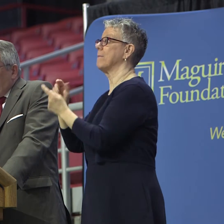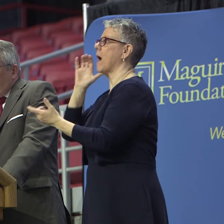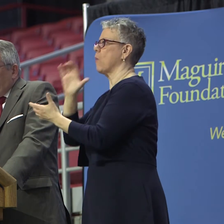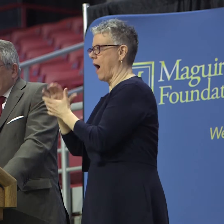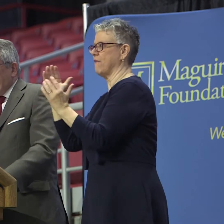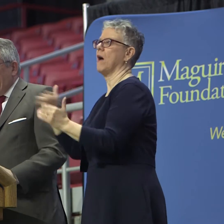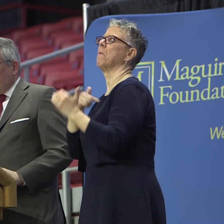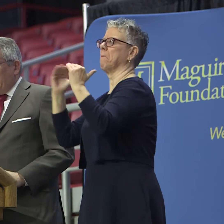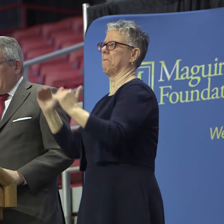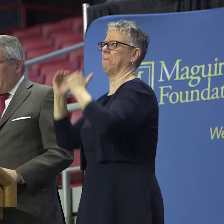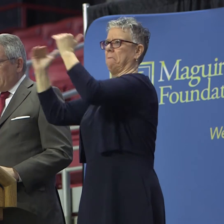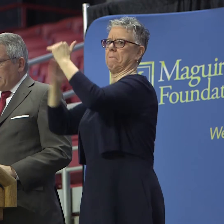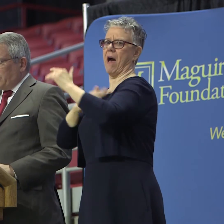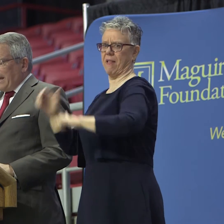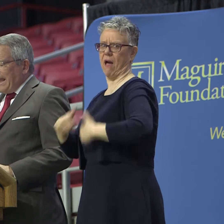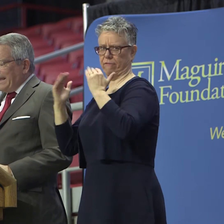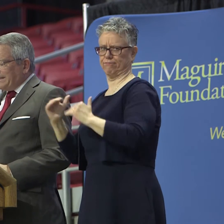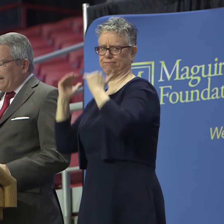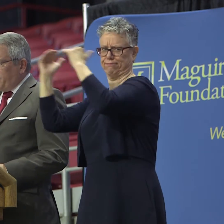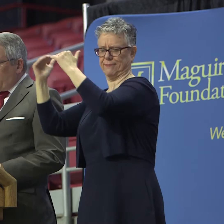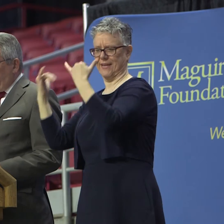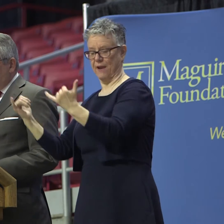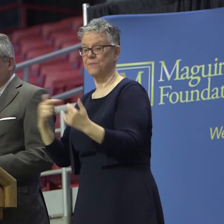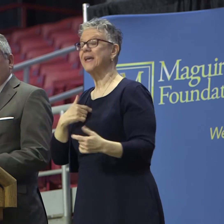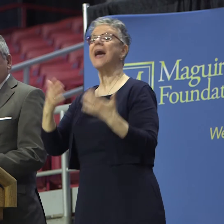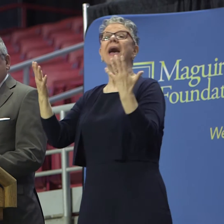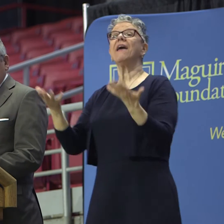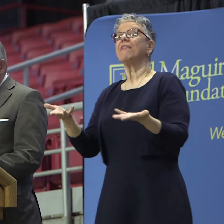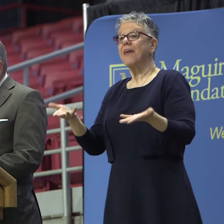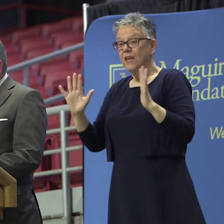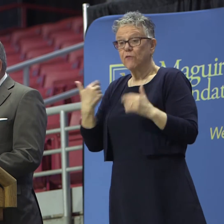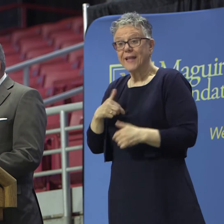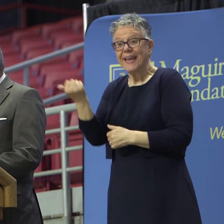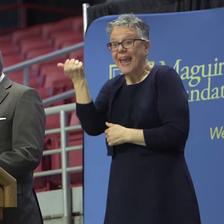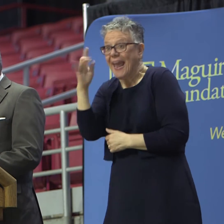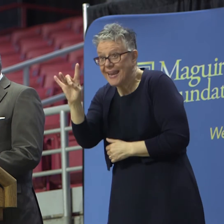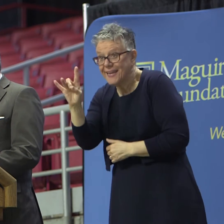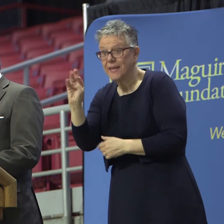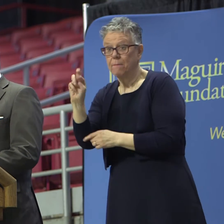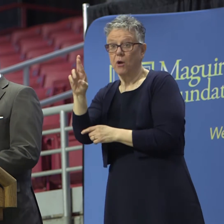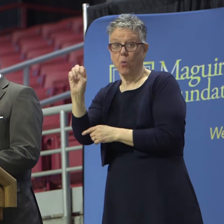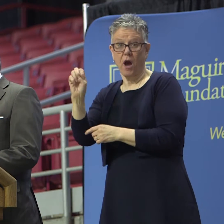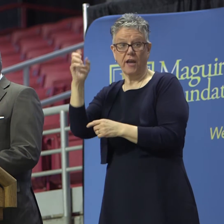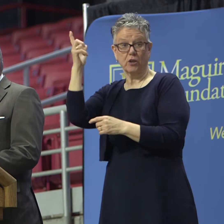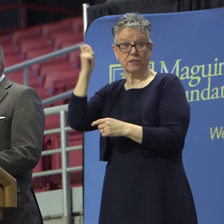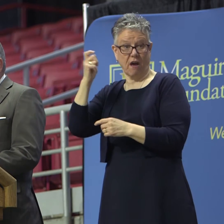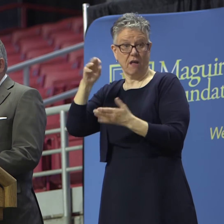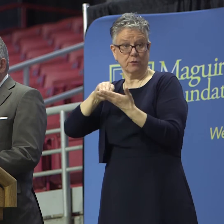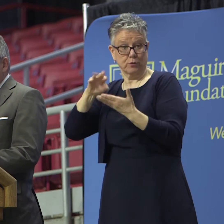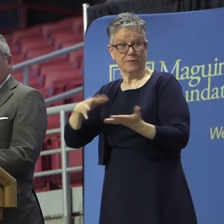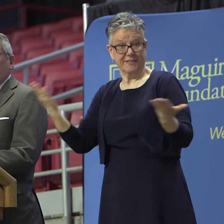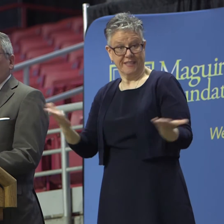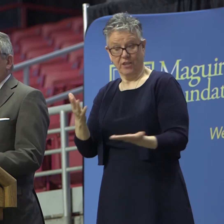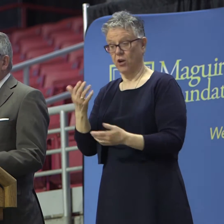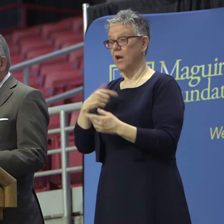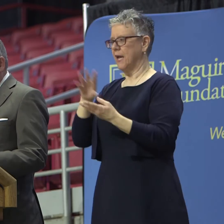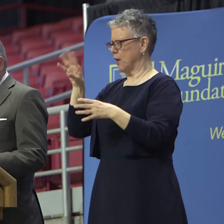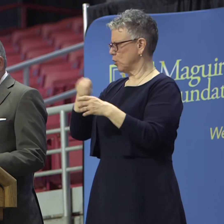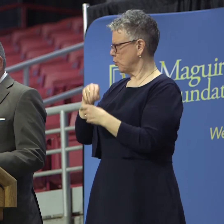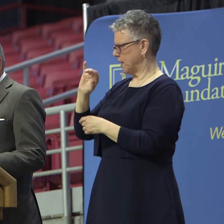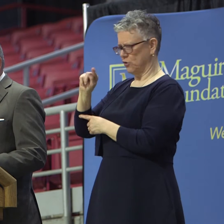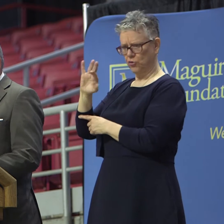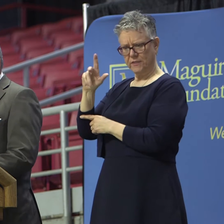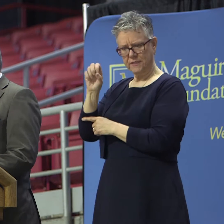Thank you for allowing us to educate 18 Maguire scholars at Temple this year, including Teresa Tham, from who you will